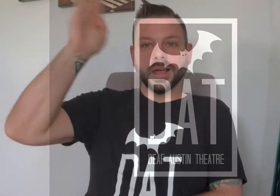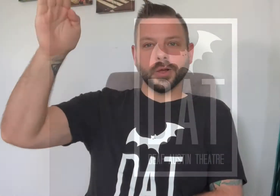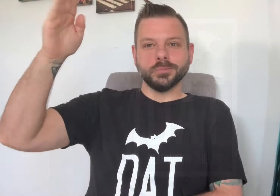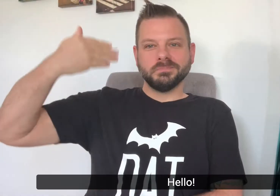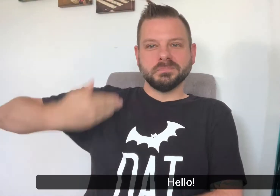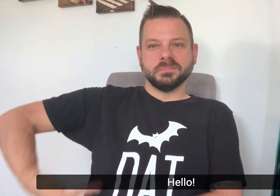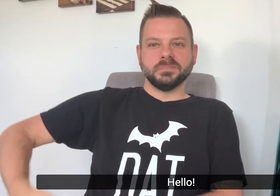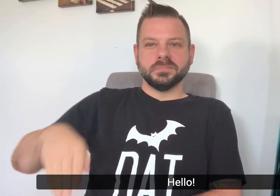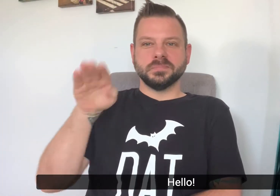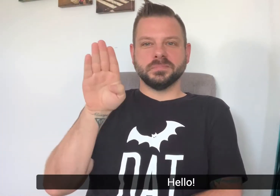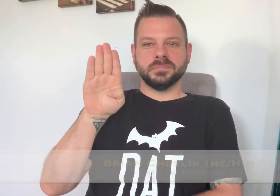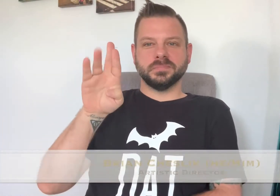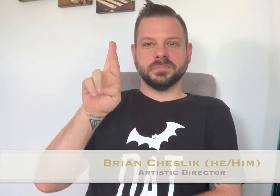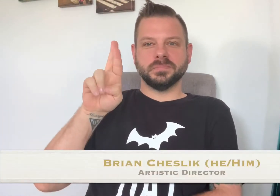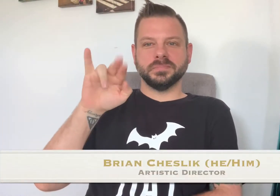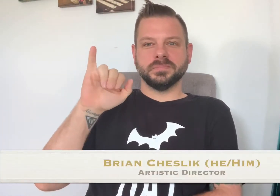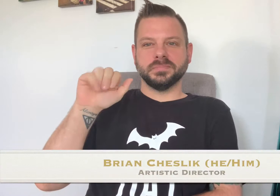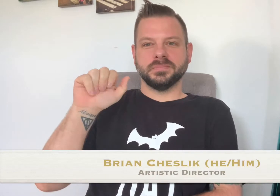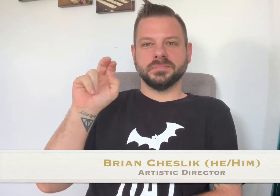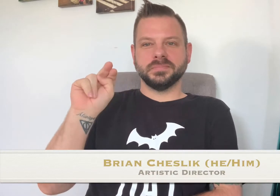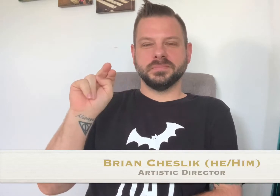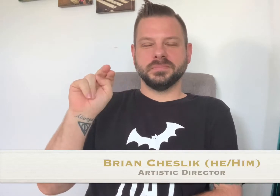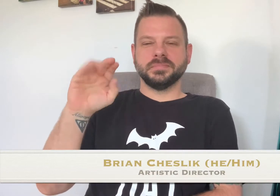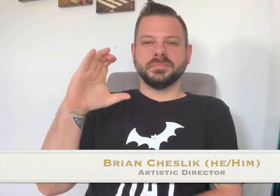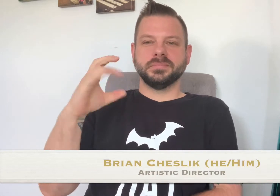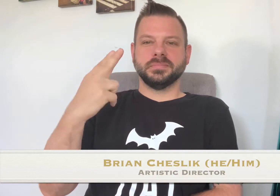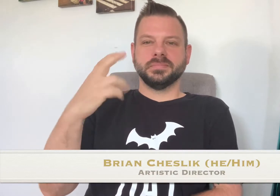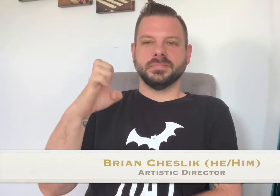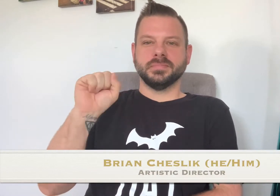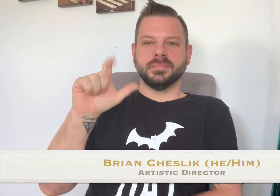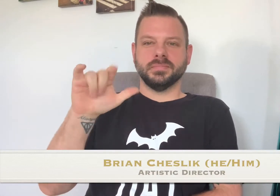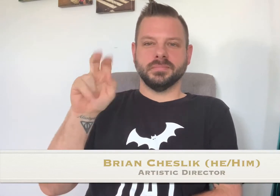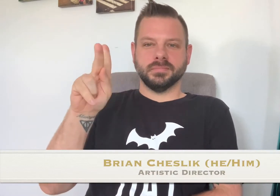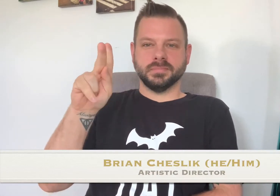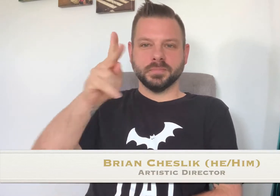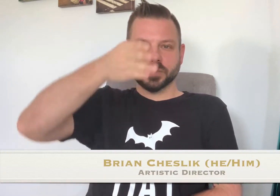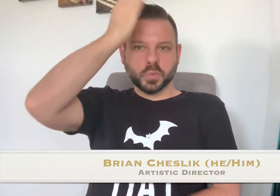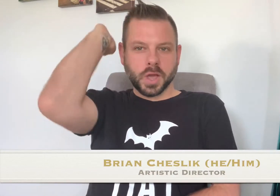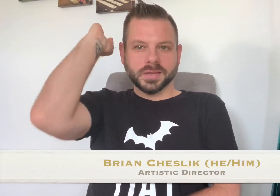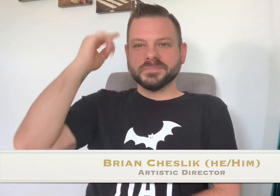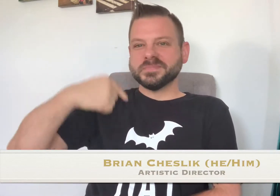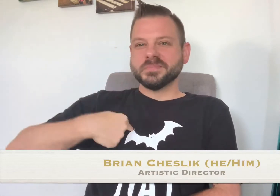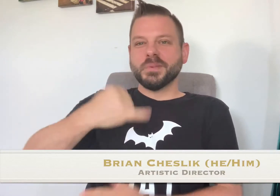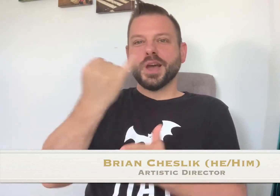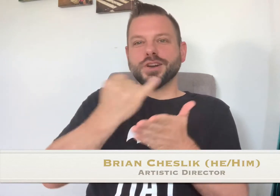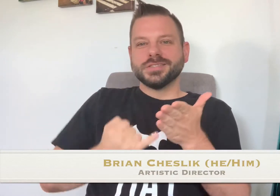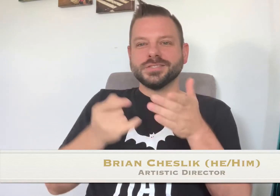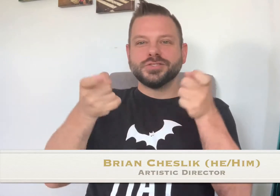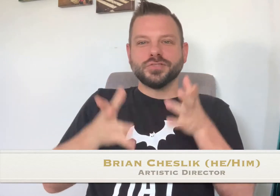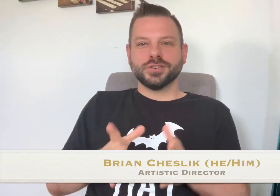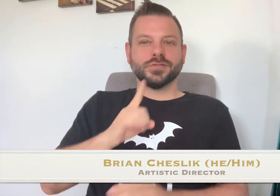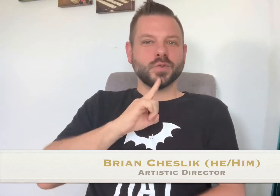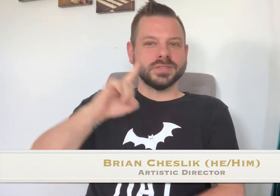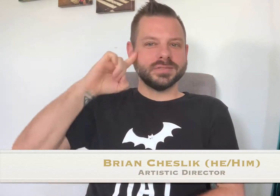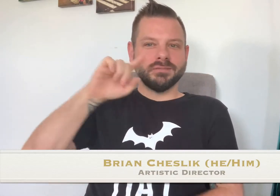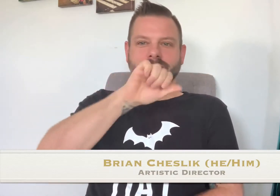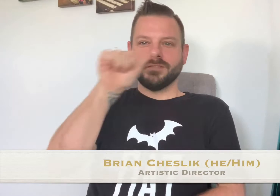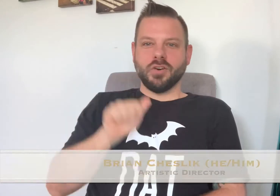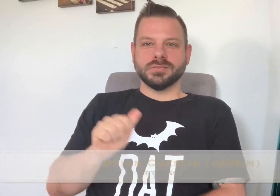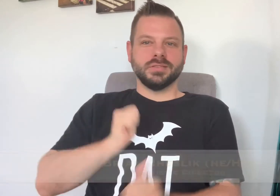Hello, I am Brian Cheslick. I am the Artistic Director of DAT Austin Theater.